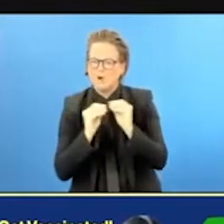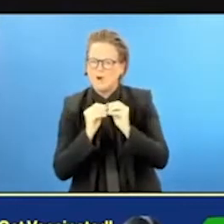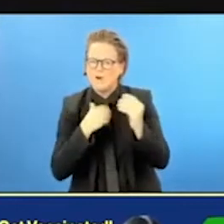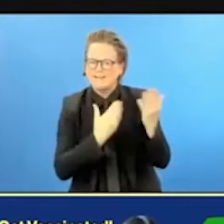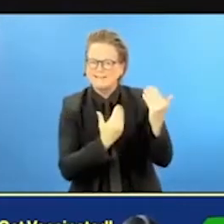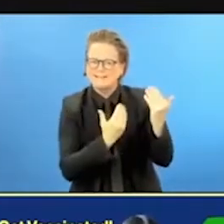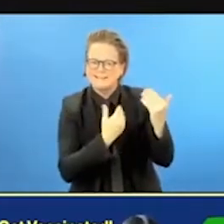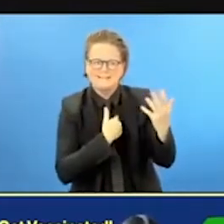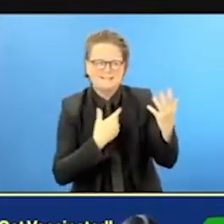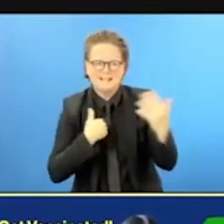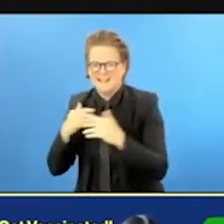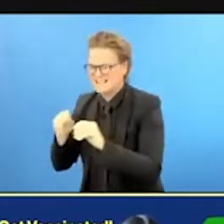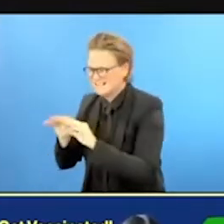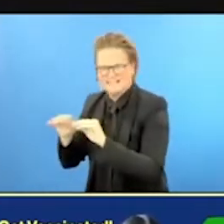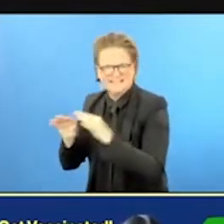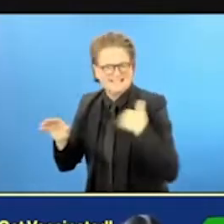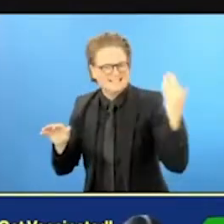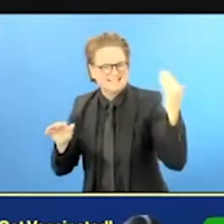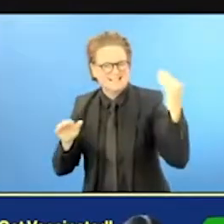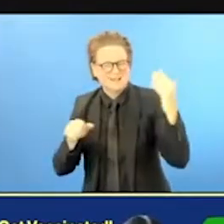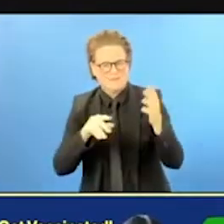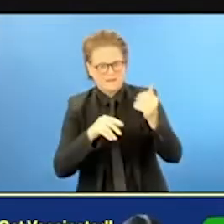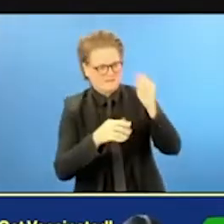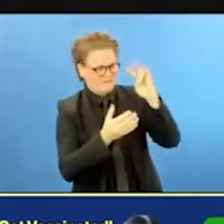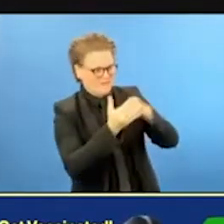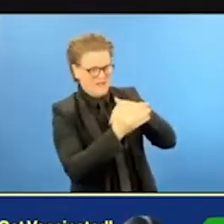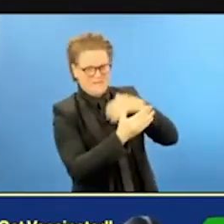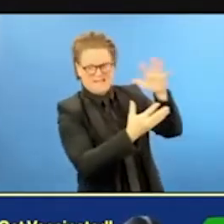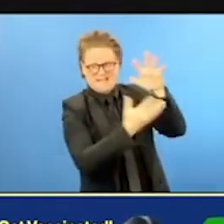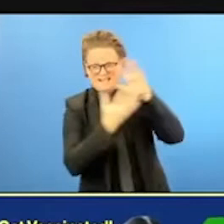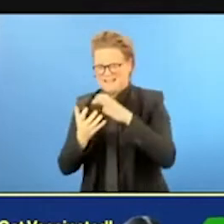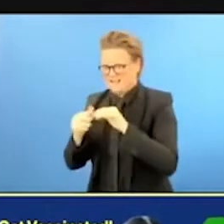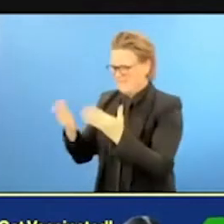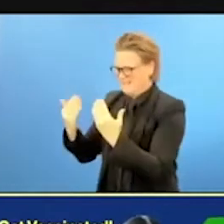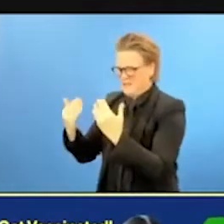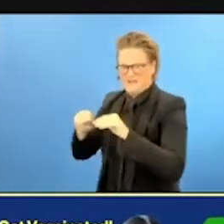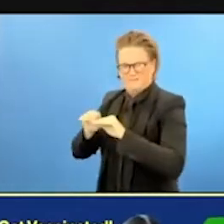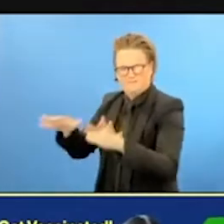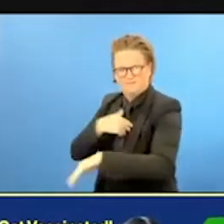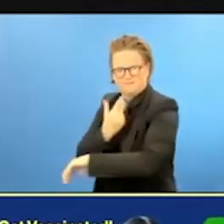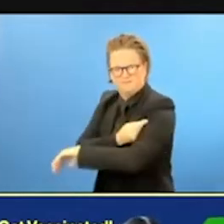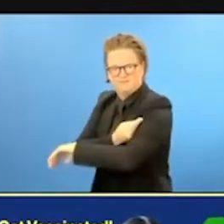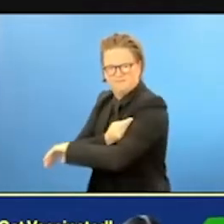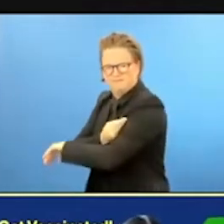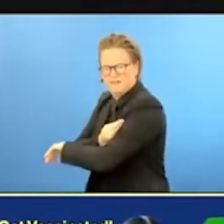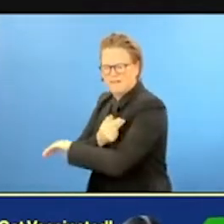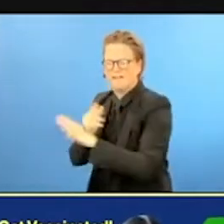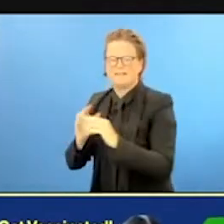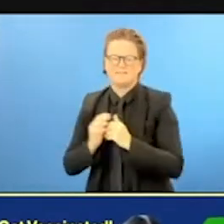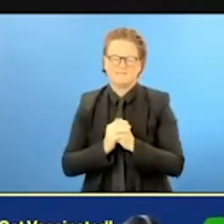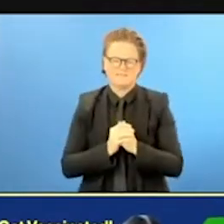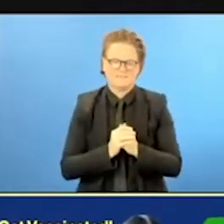For those who need help in getting vaccine appointments, we do have a call center that can help link to